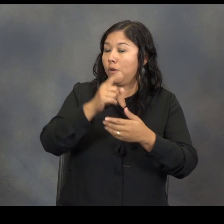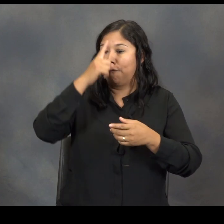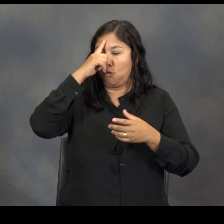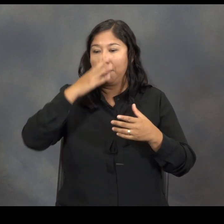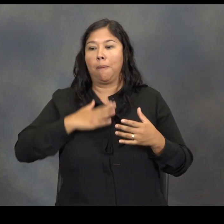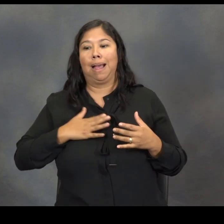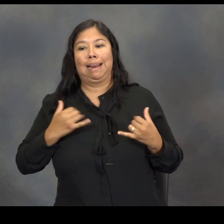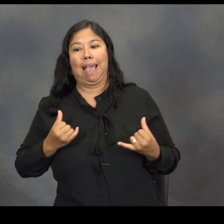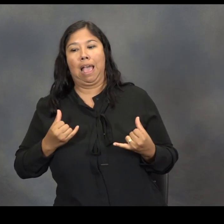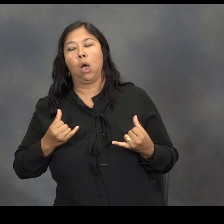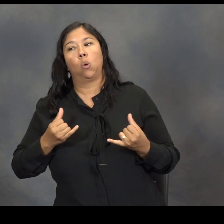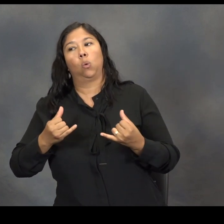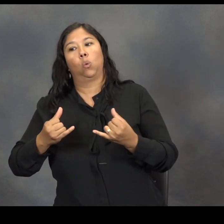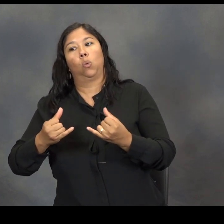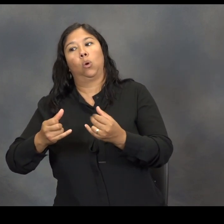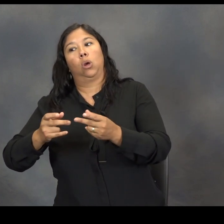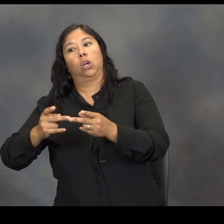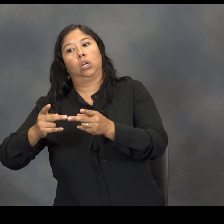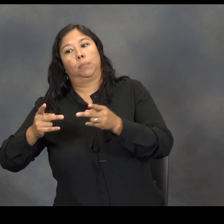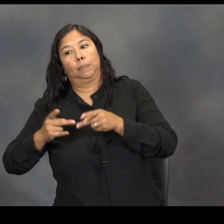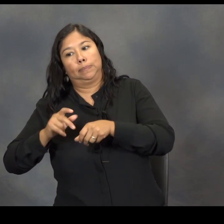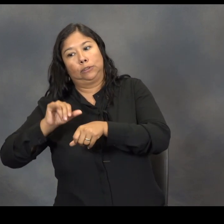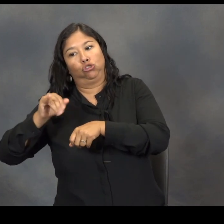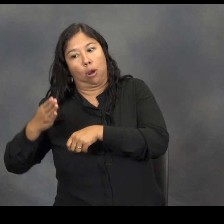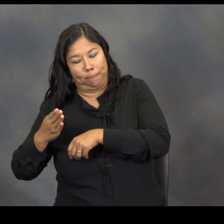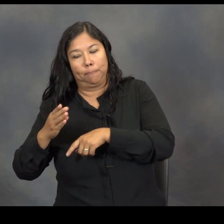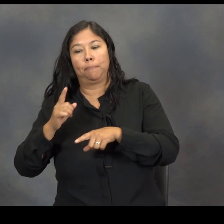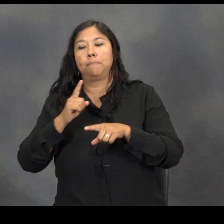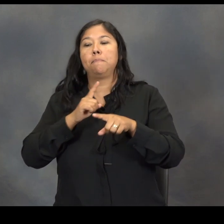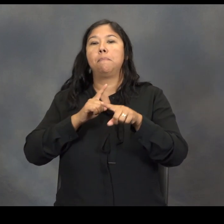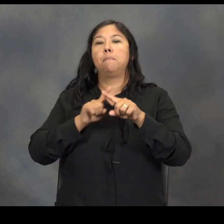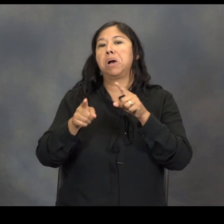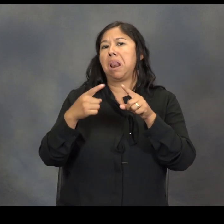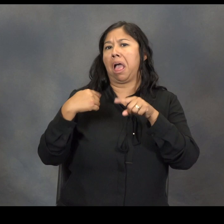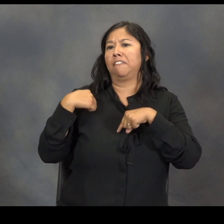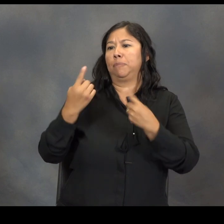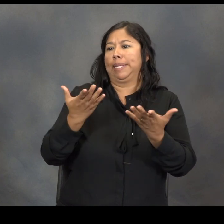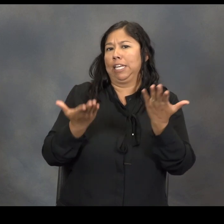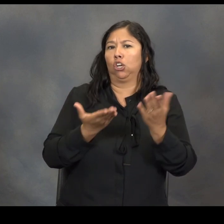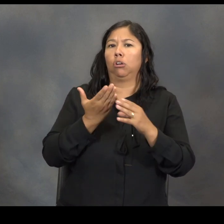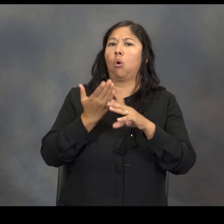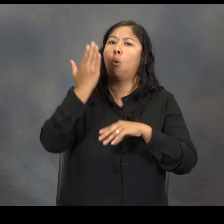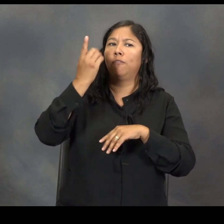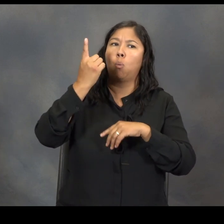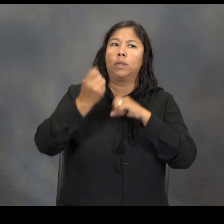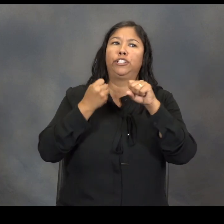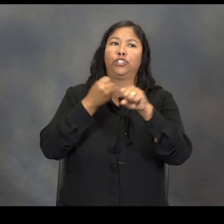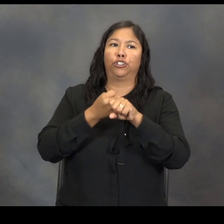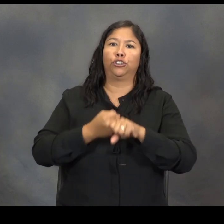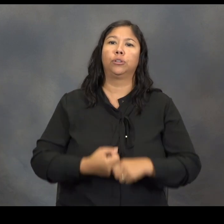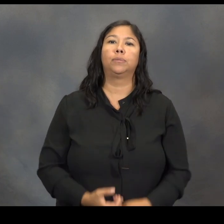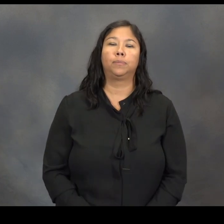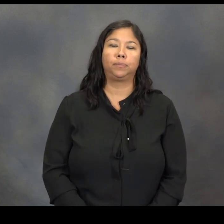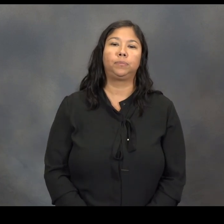position that I now have in kind of a strange turn of events. And I've been here a little over a year.